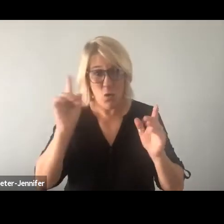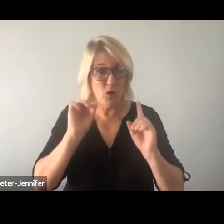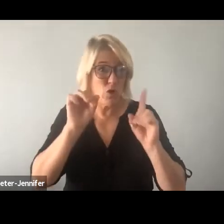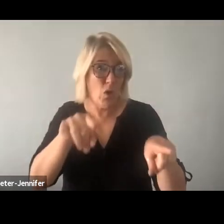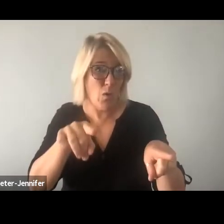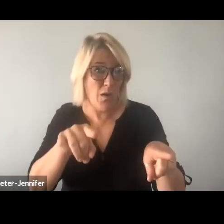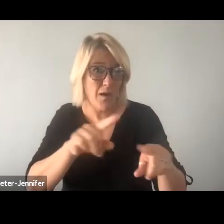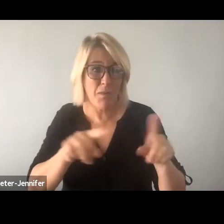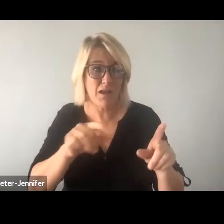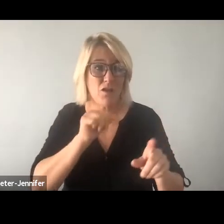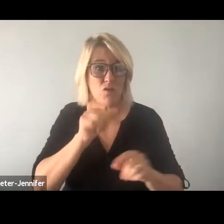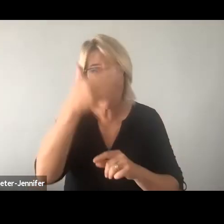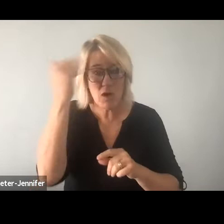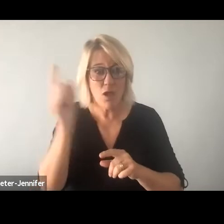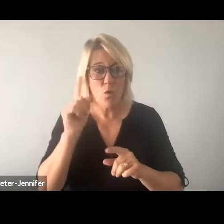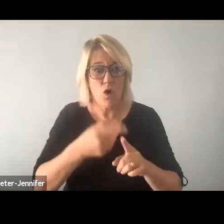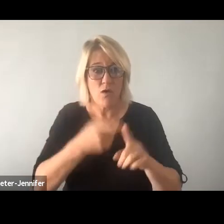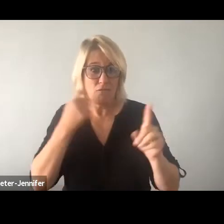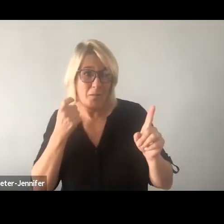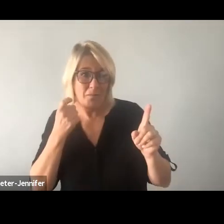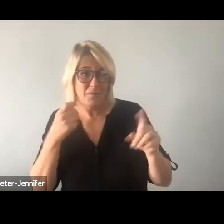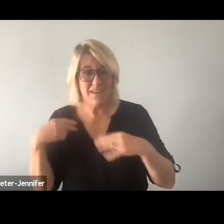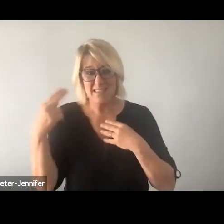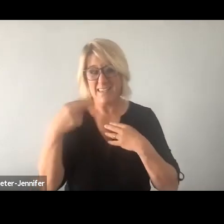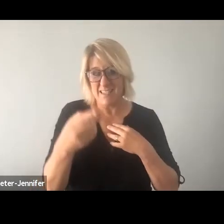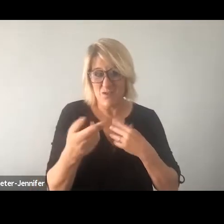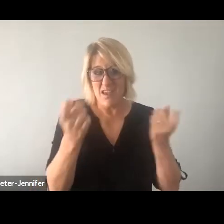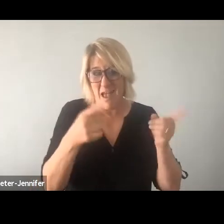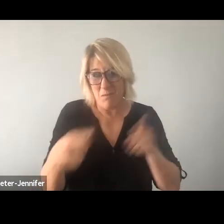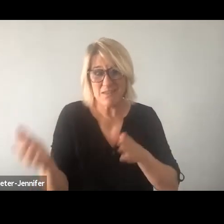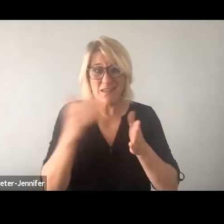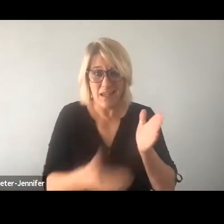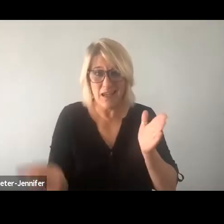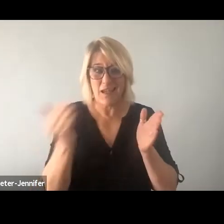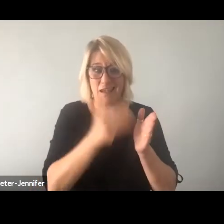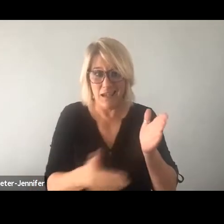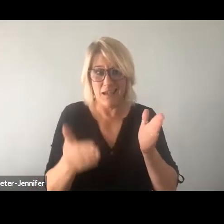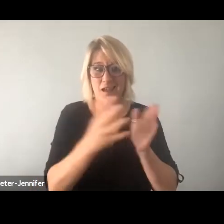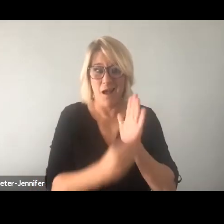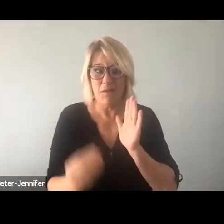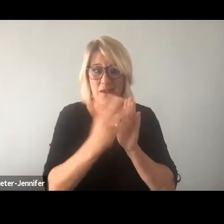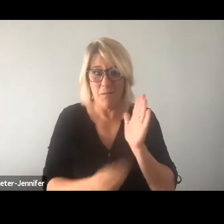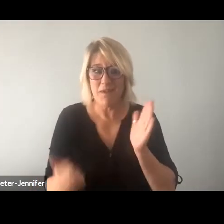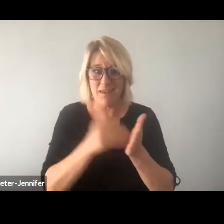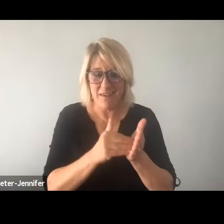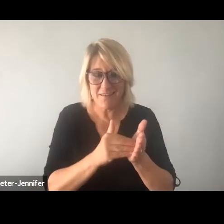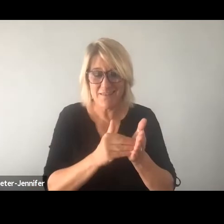don't forget where you've been, because history repeats itself again and again. Now, keep your eyes on the